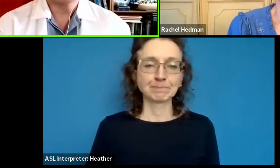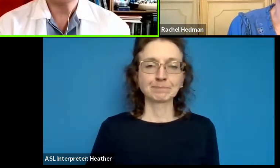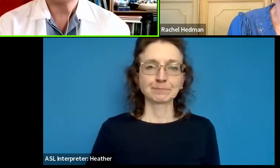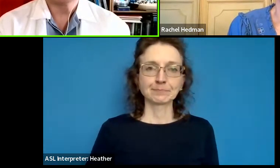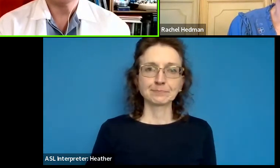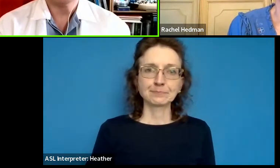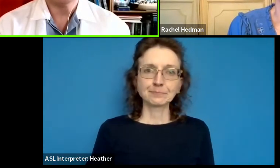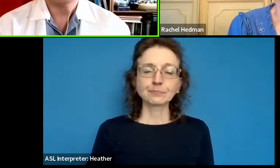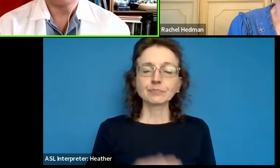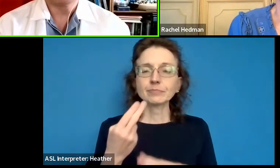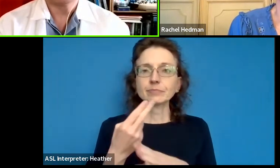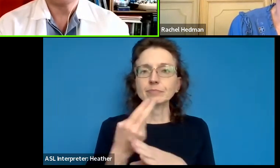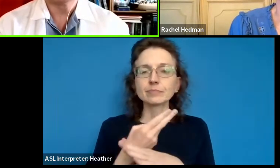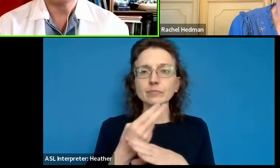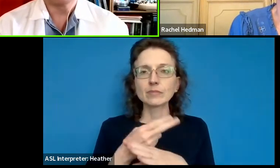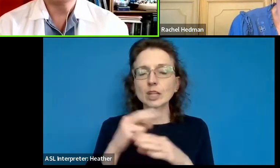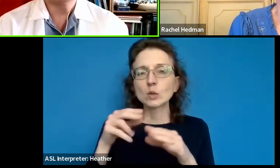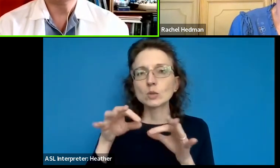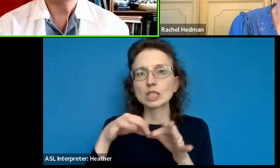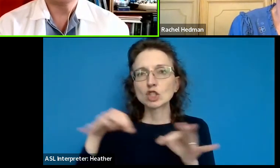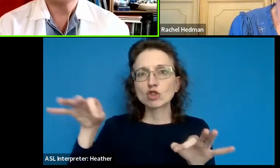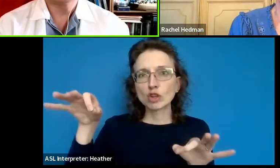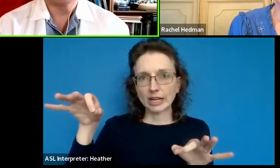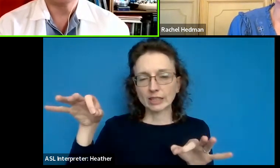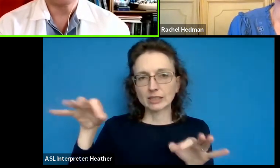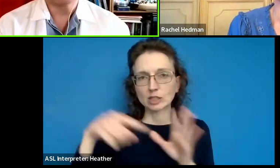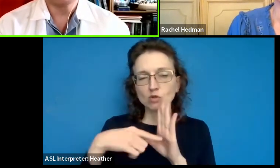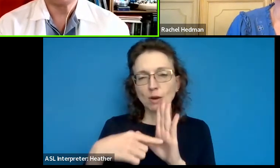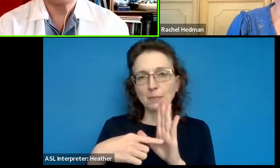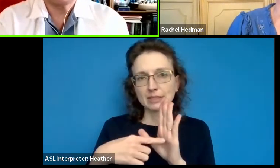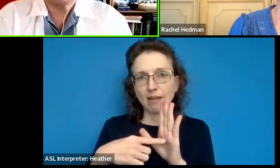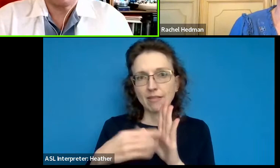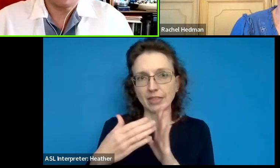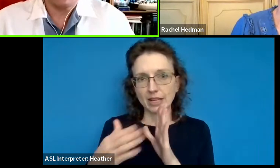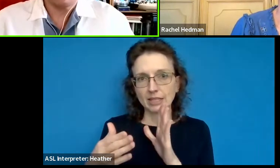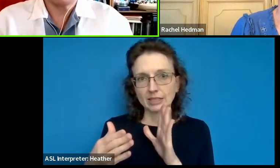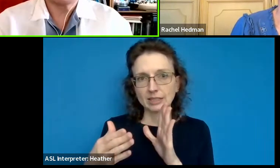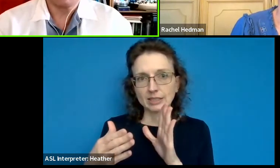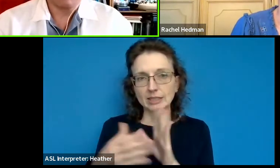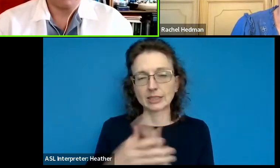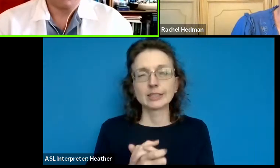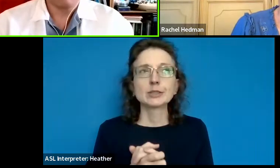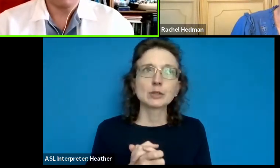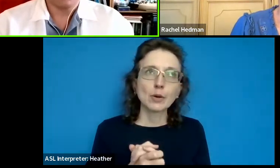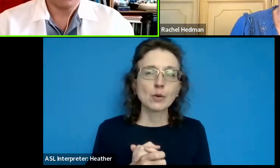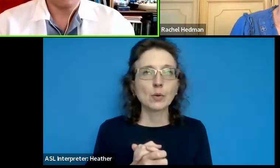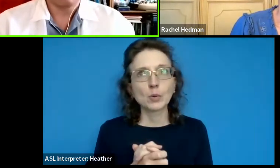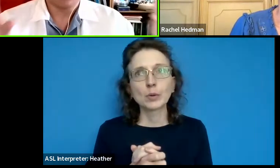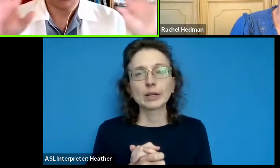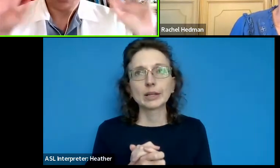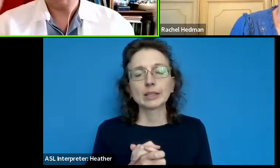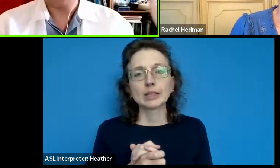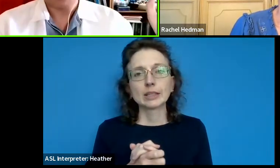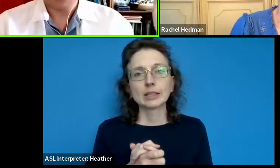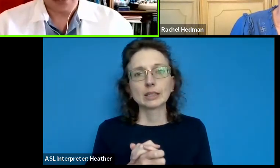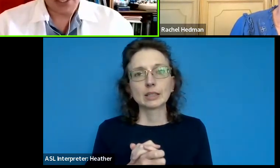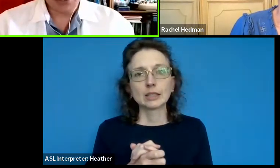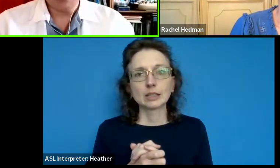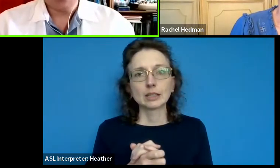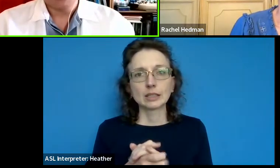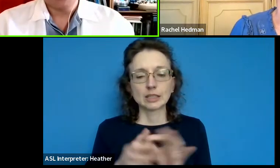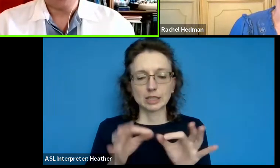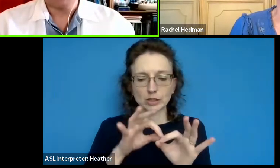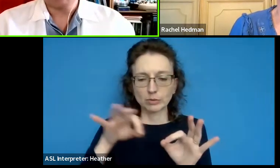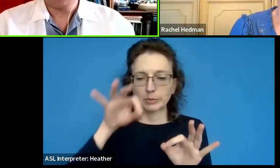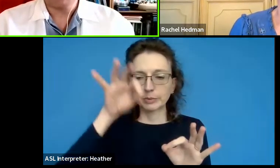use strings to represent. So one way to do it is there would be strings that would use to form a shape of a